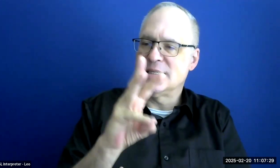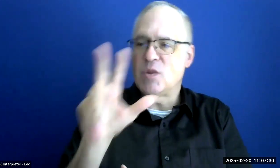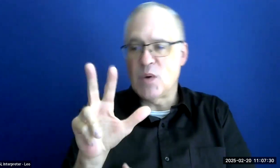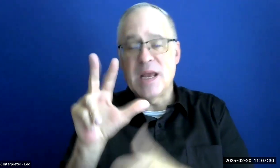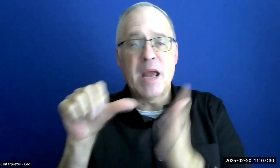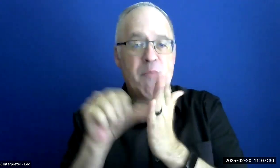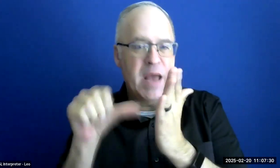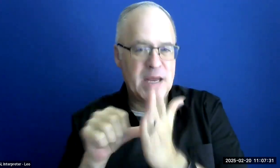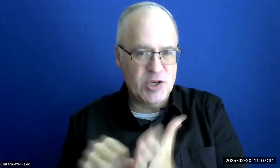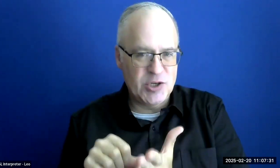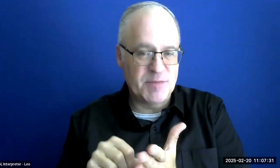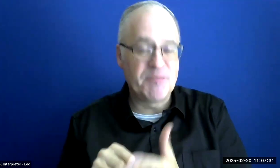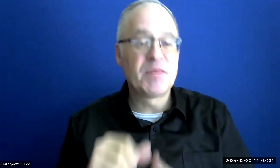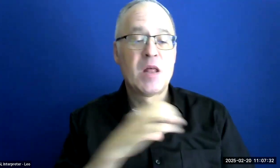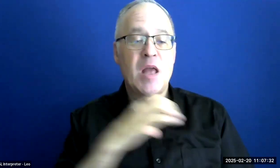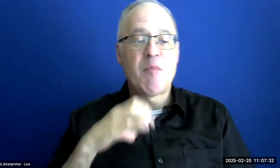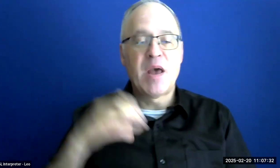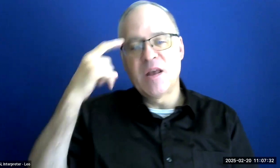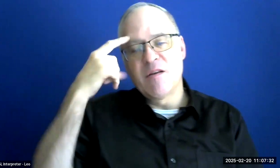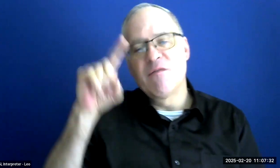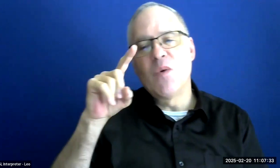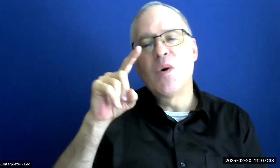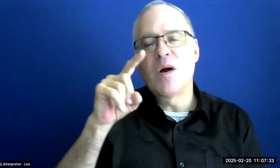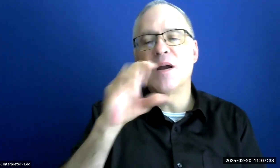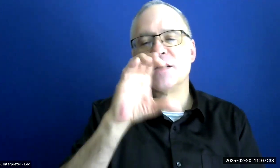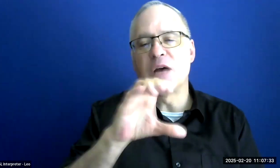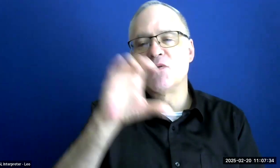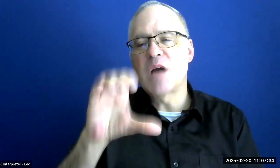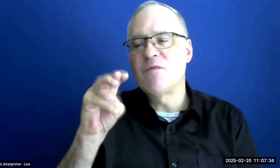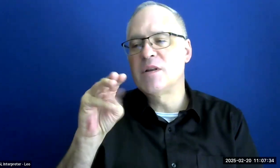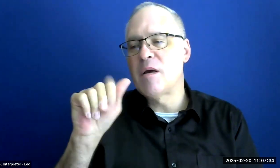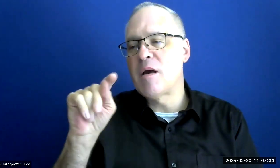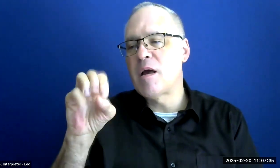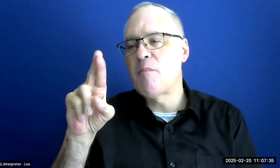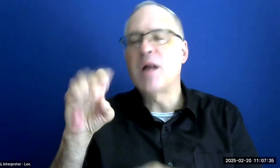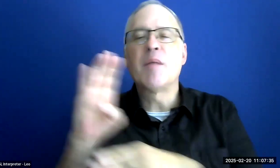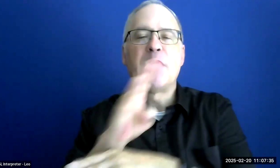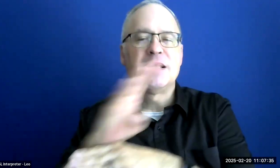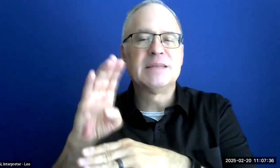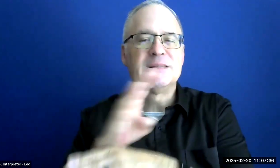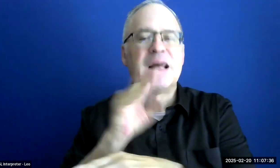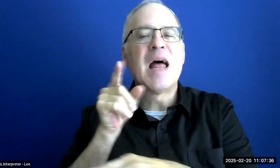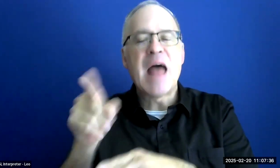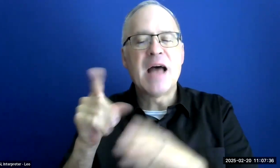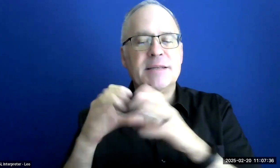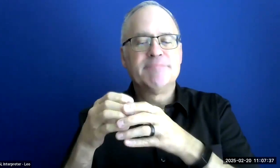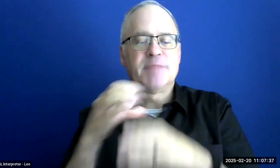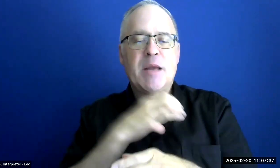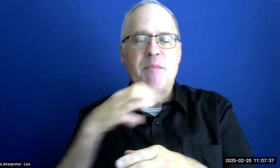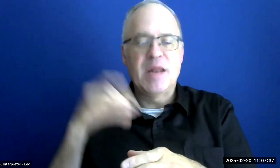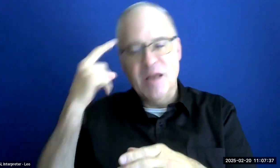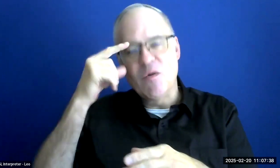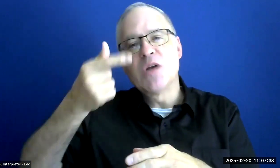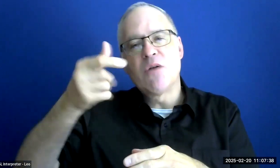leading this endeavor is the Standing Committee on Central Conference Matters, a permanent committee of General Conference. The Standing Committee expects